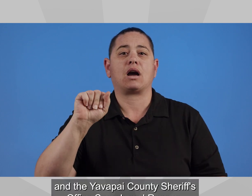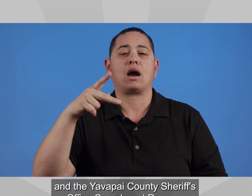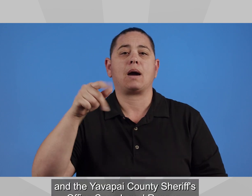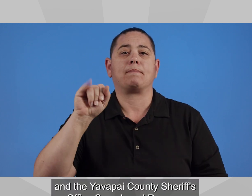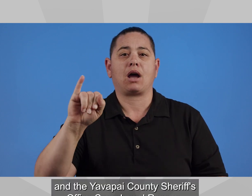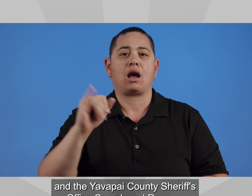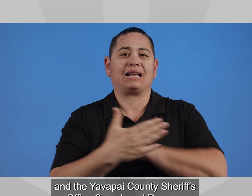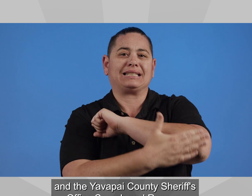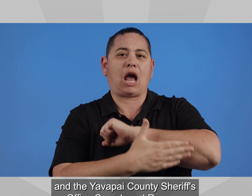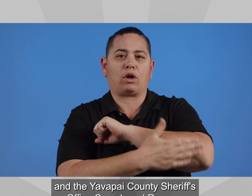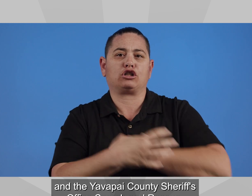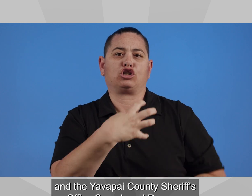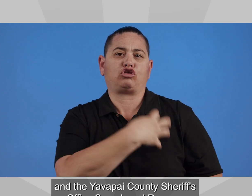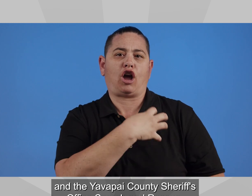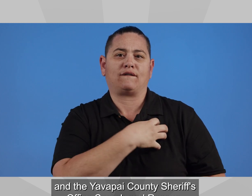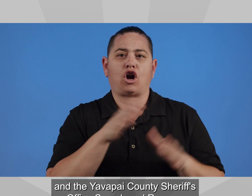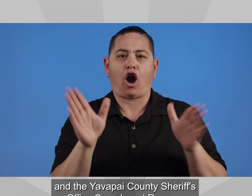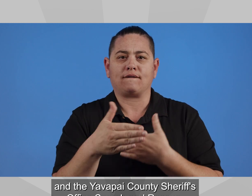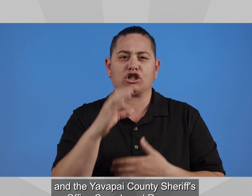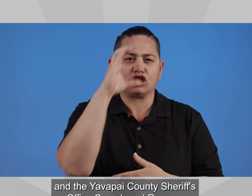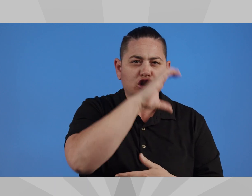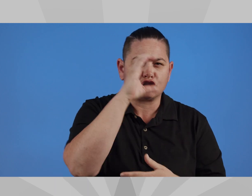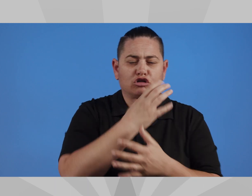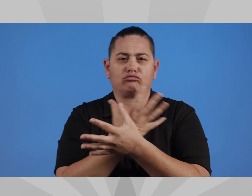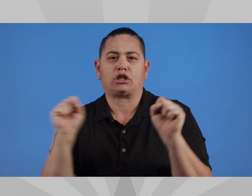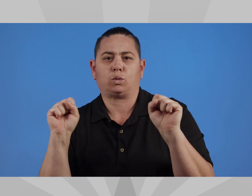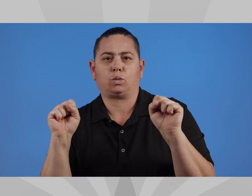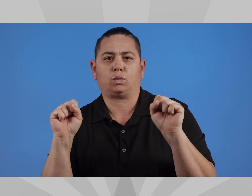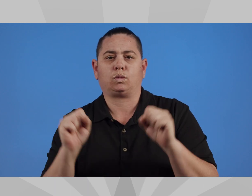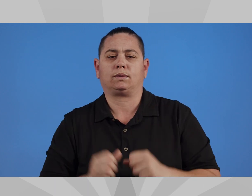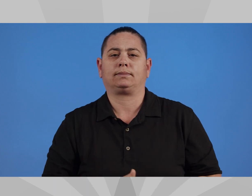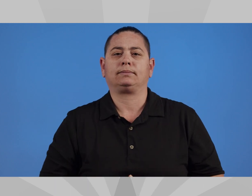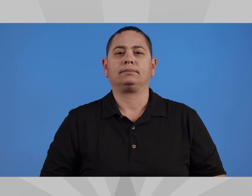and the Yavapai County Sheriff's Office Search and Rescue.